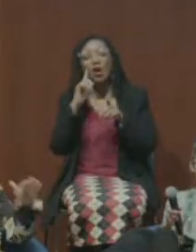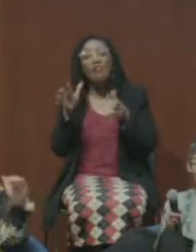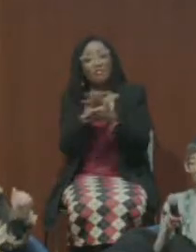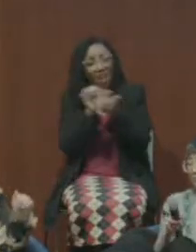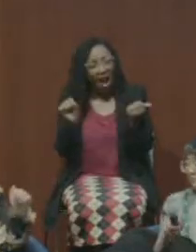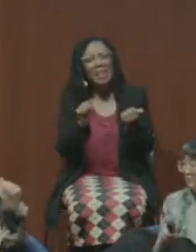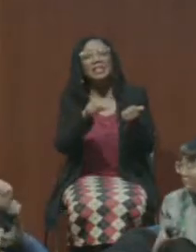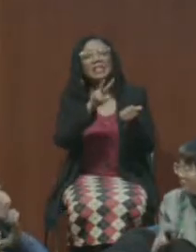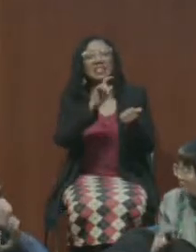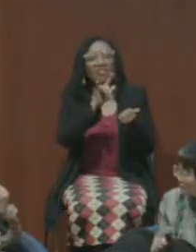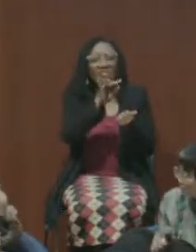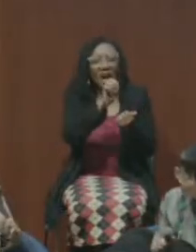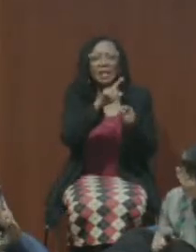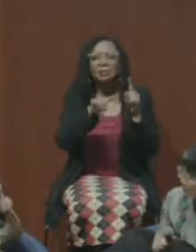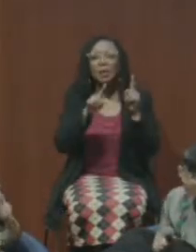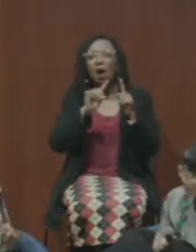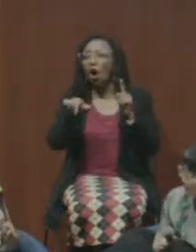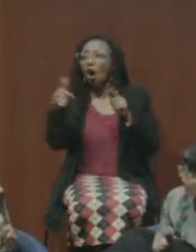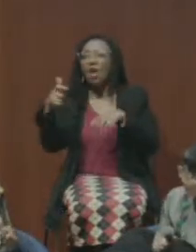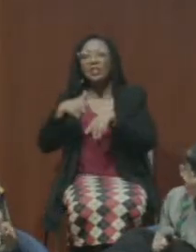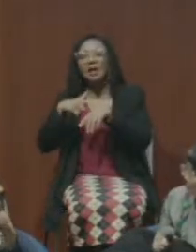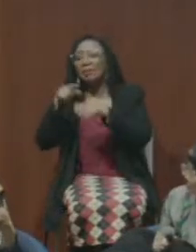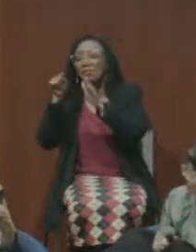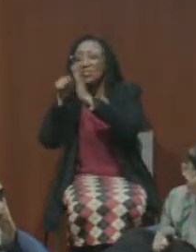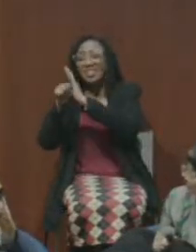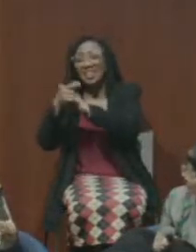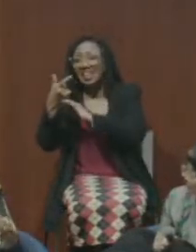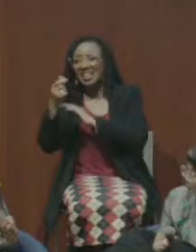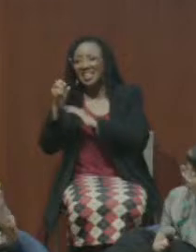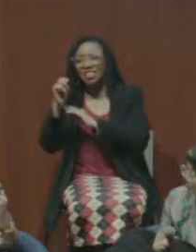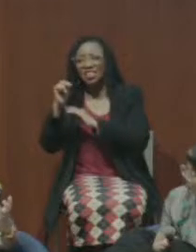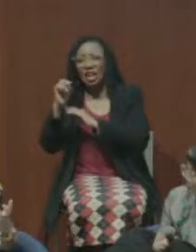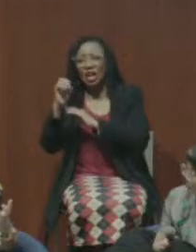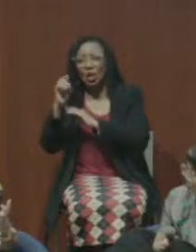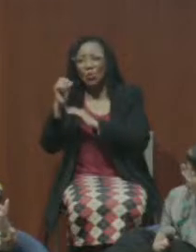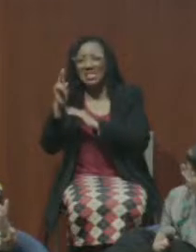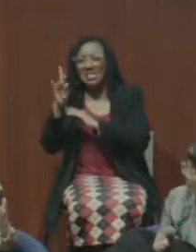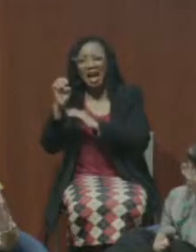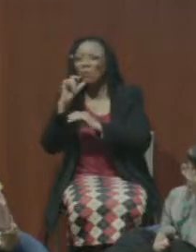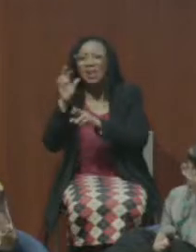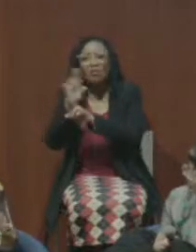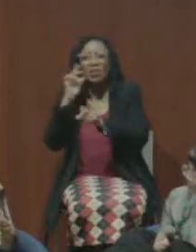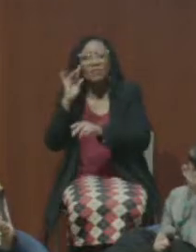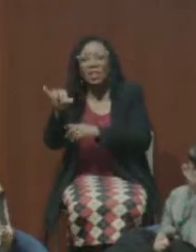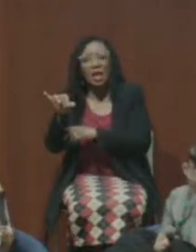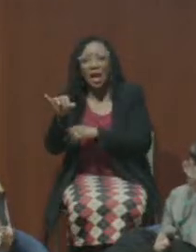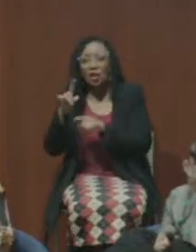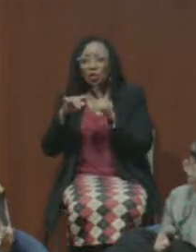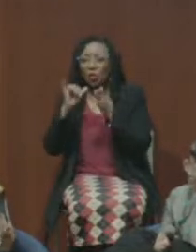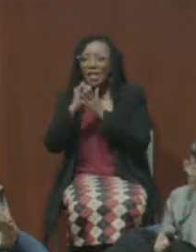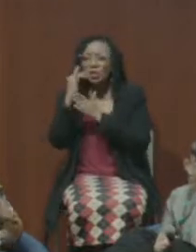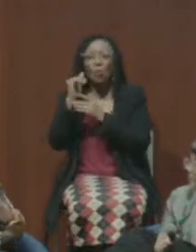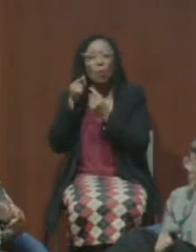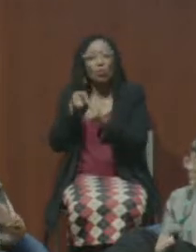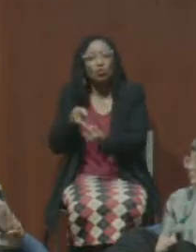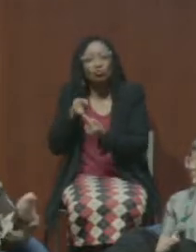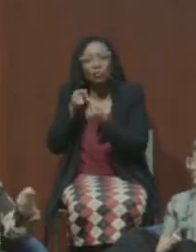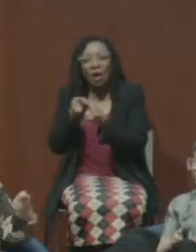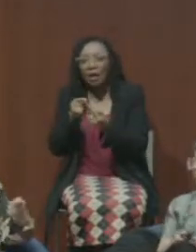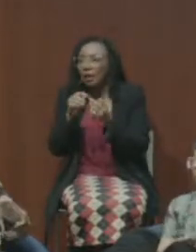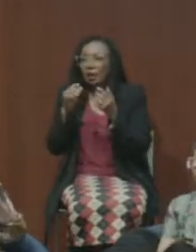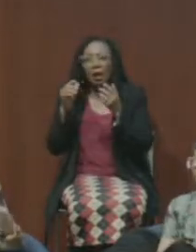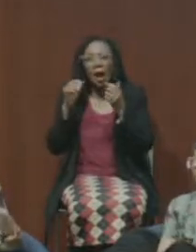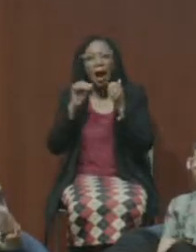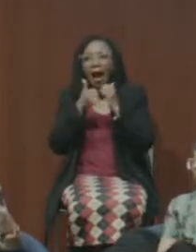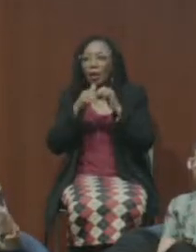of violence, yes, but like not in times of genocide. So we are not equipped for that. And that's why we are struggling in how do